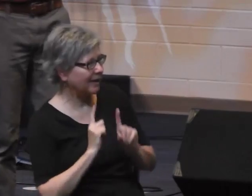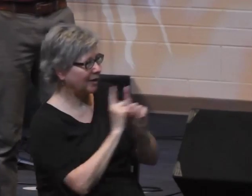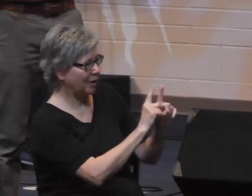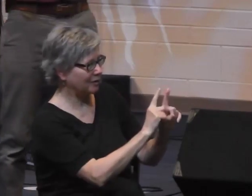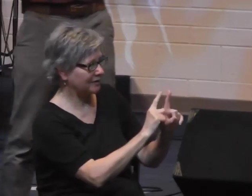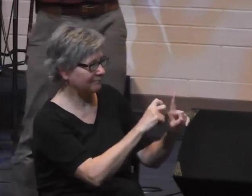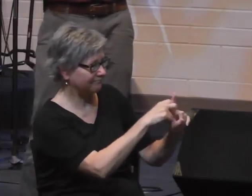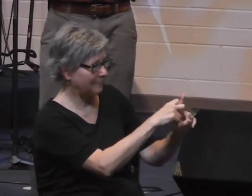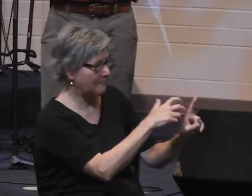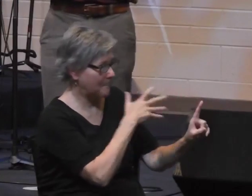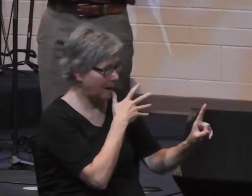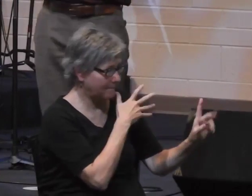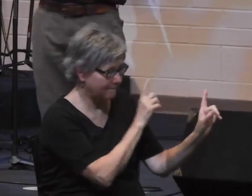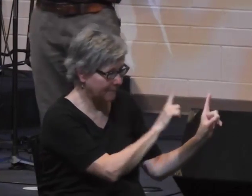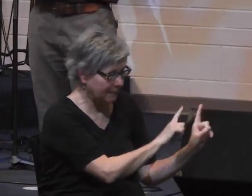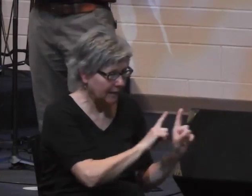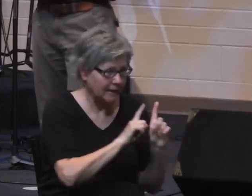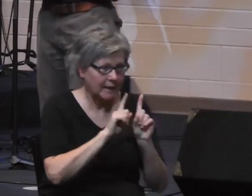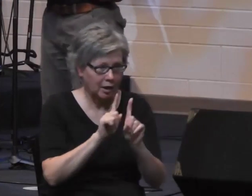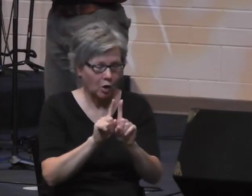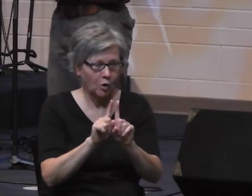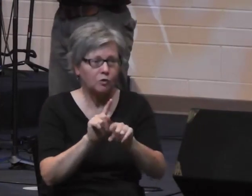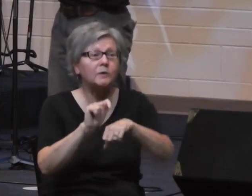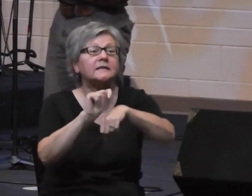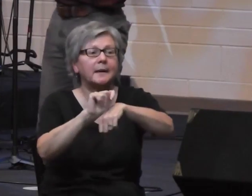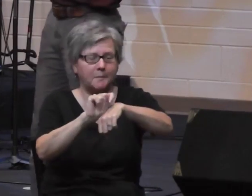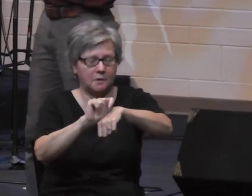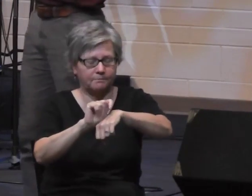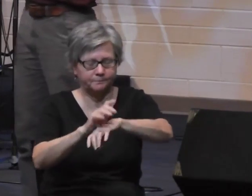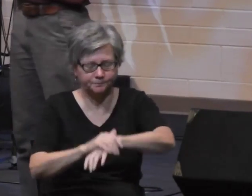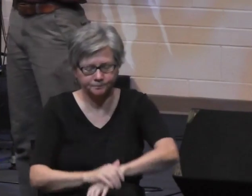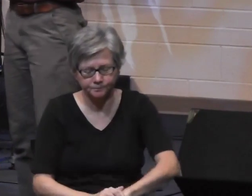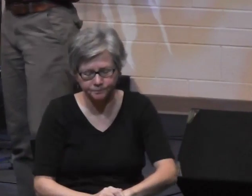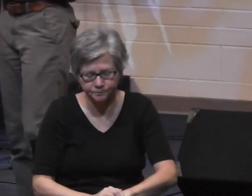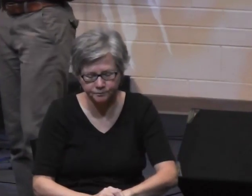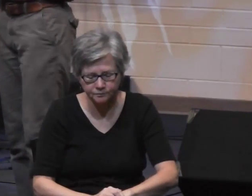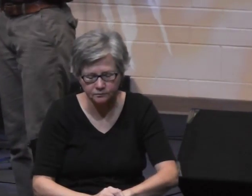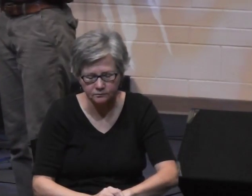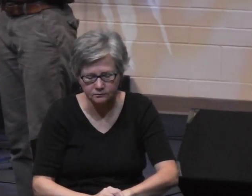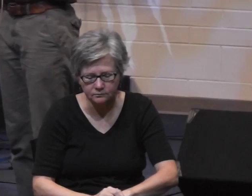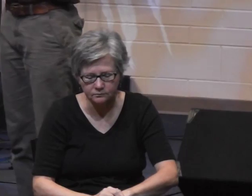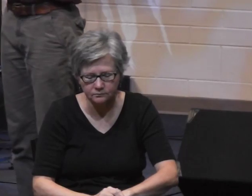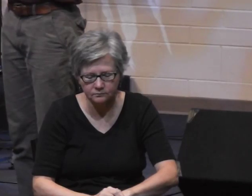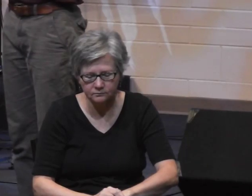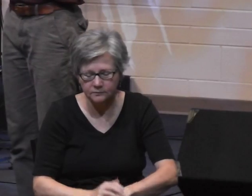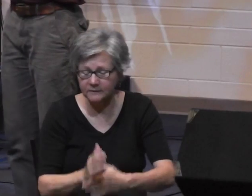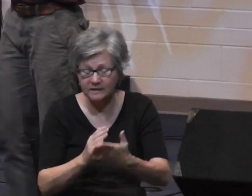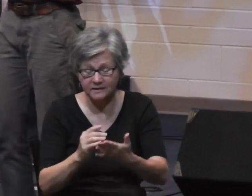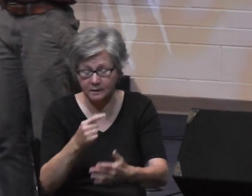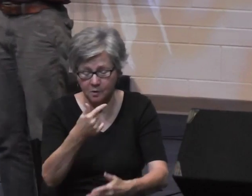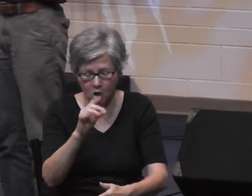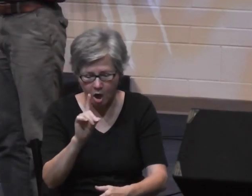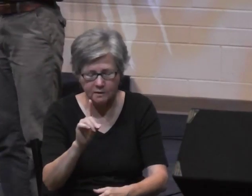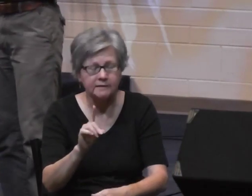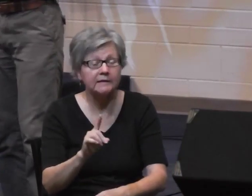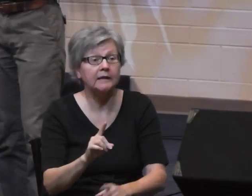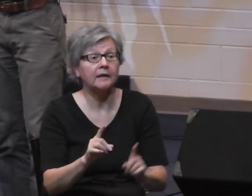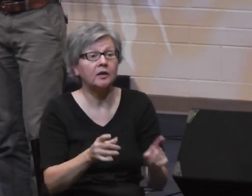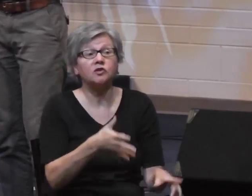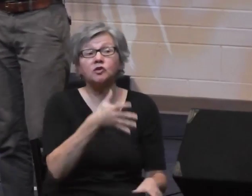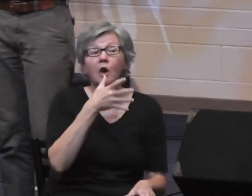temple of the main god at that time, a god named Shamash. And Gilgamesh and his mom